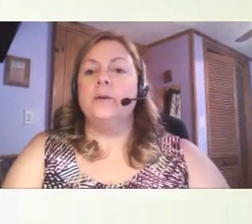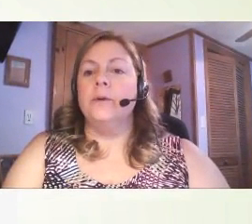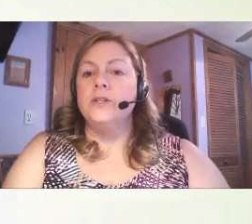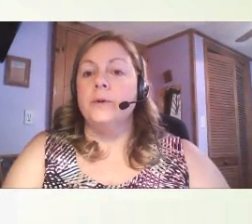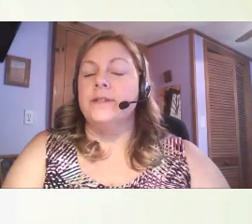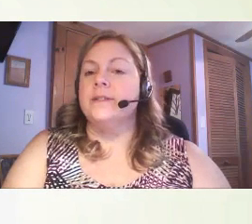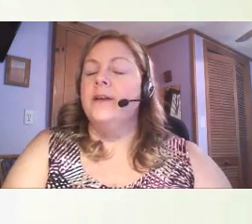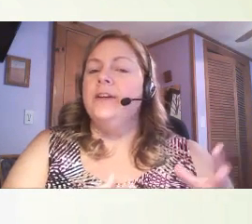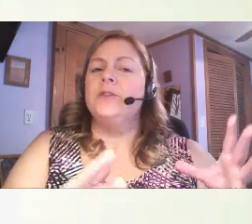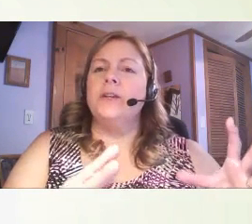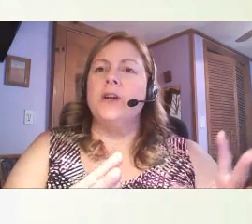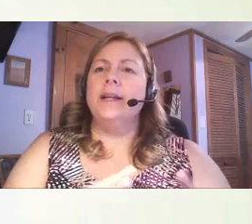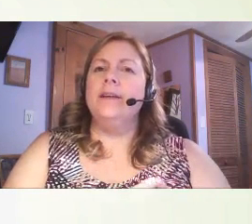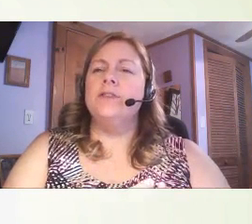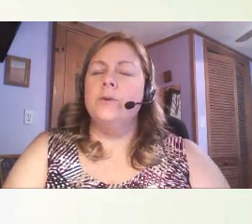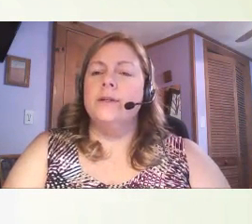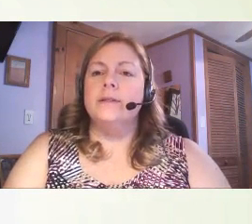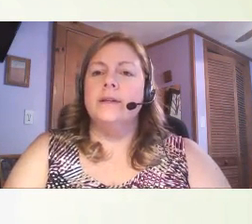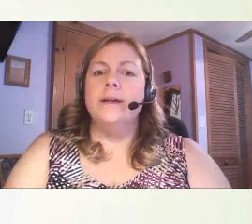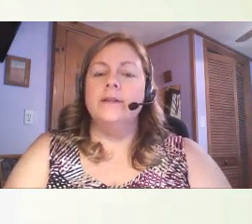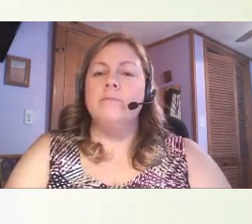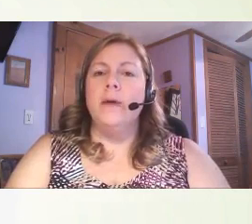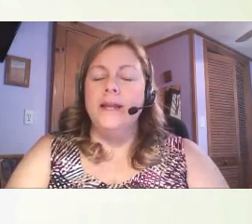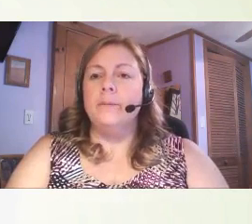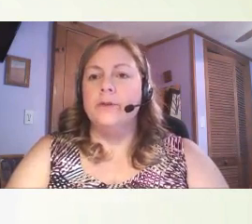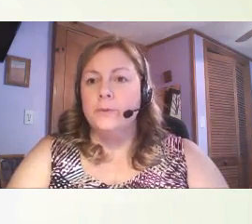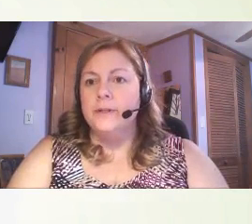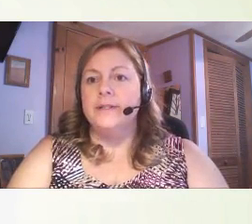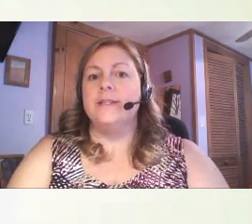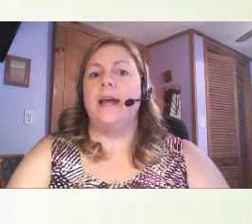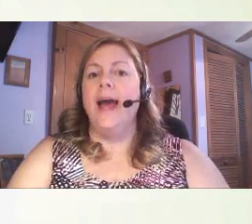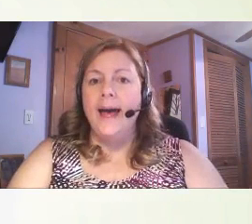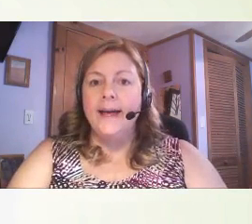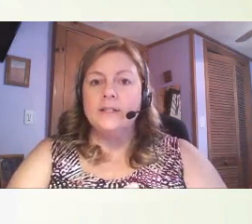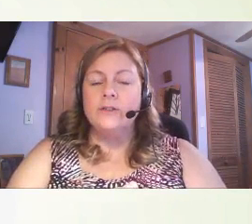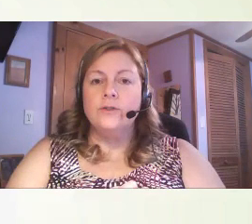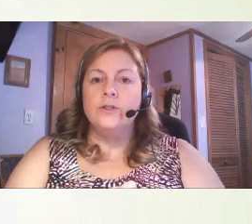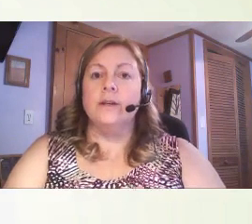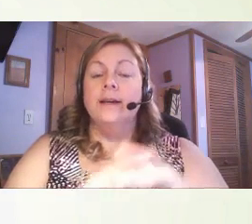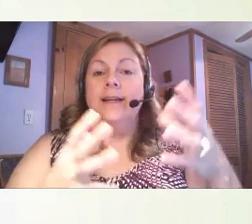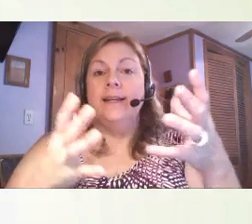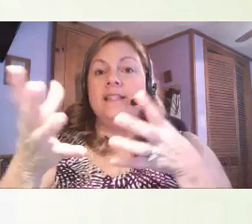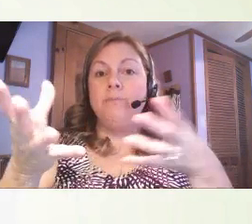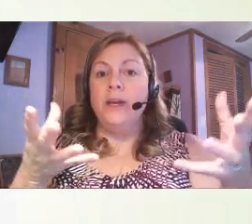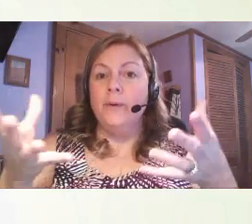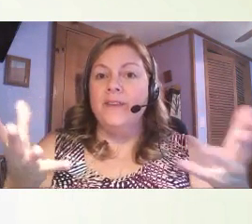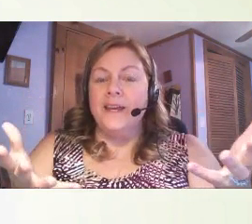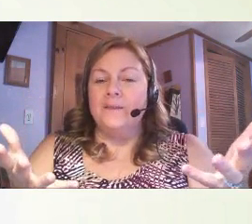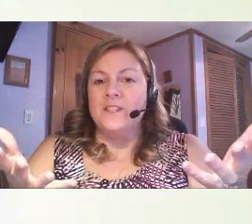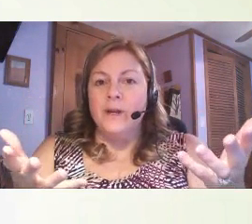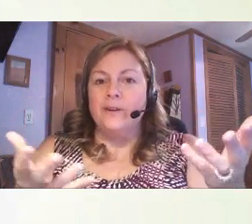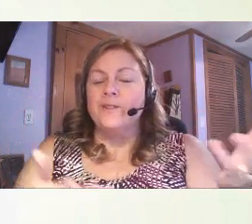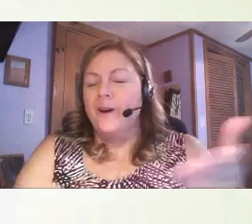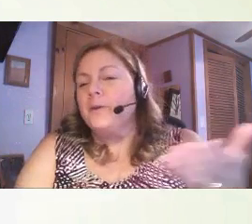authentic resources. So I try to give students as many opportunities as I can to speak with